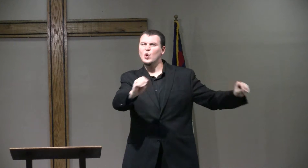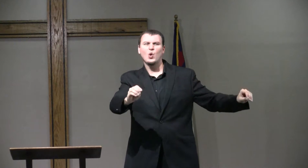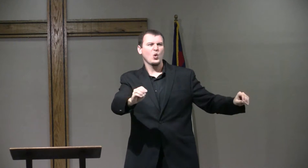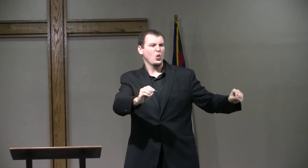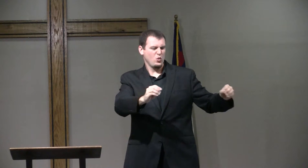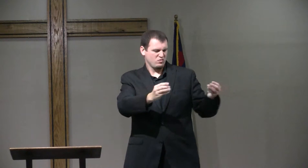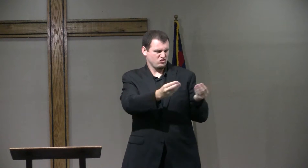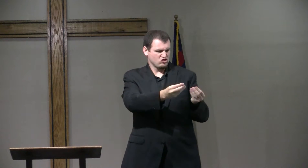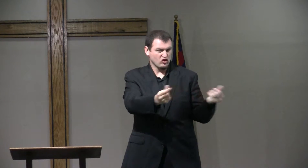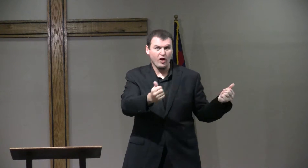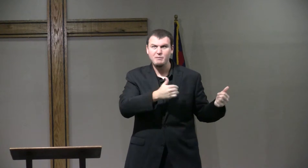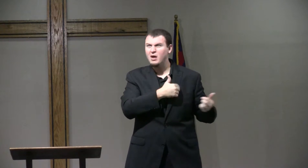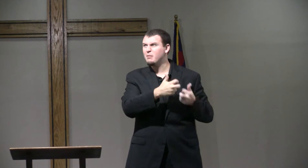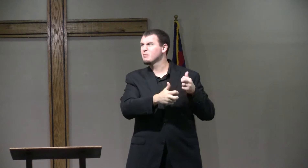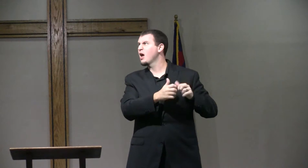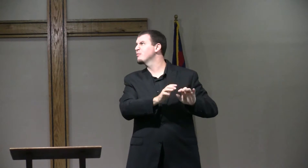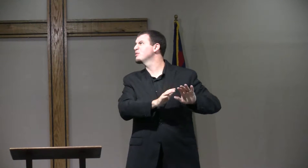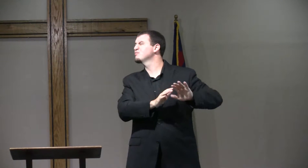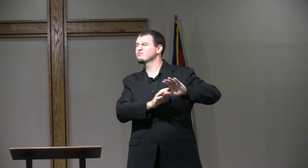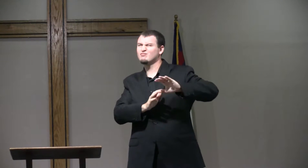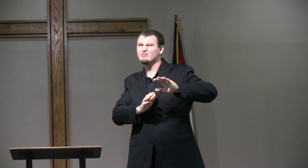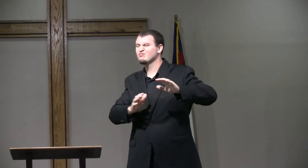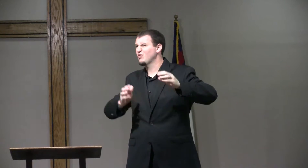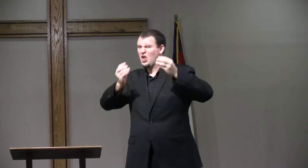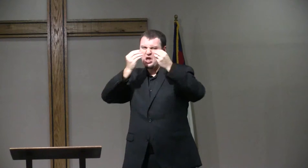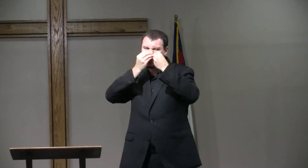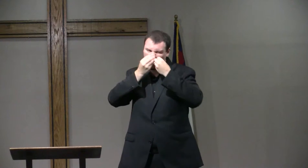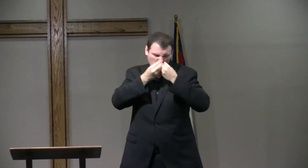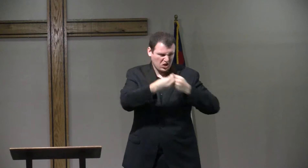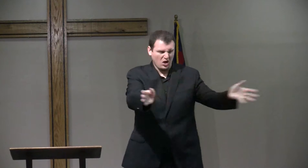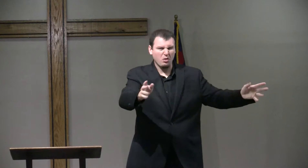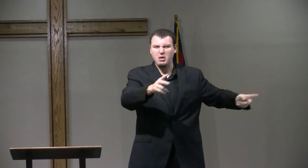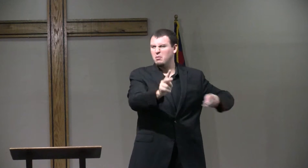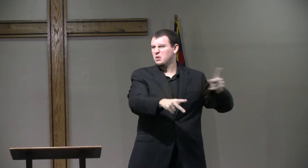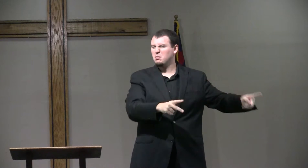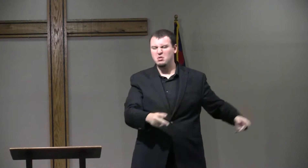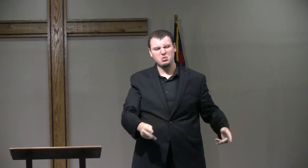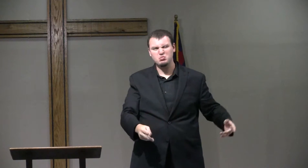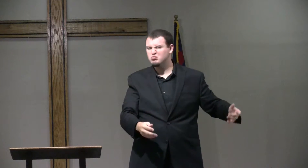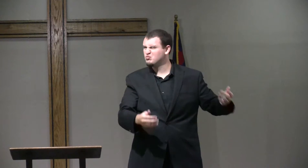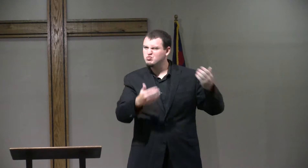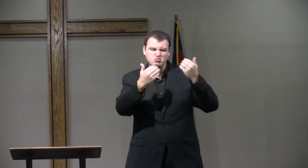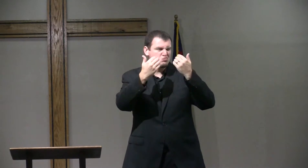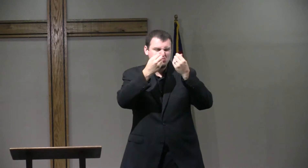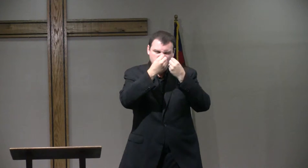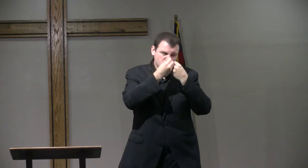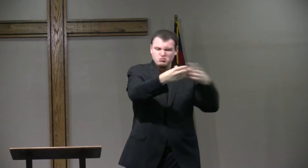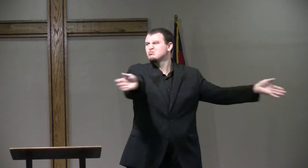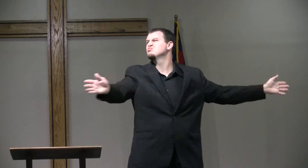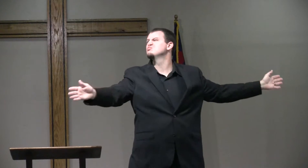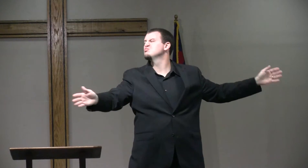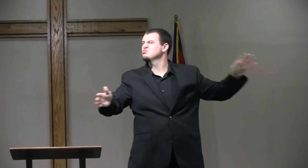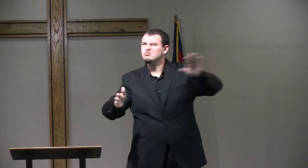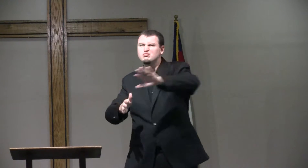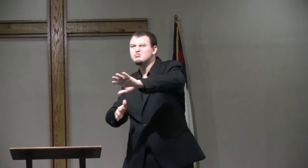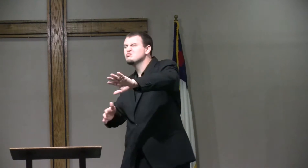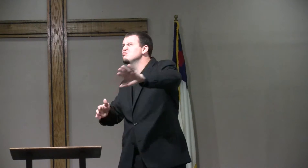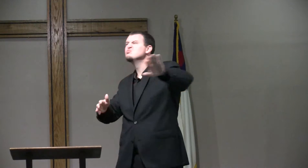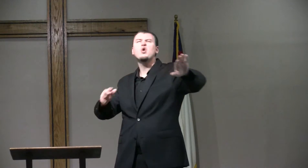When I'm not having love or mercy with other people and not solving problems with other people, and I just